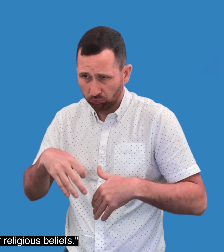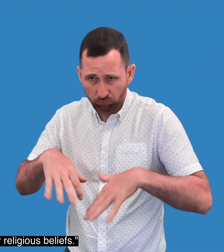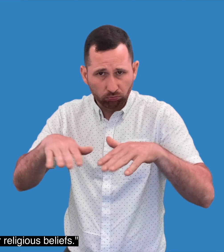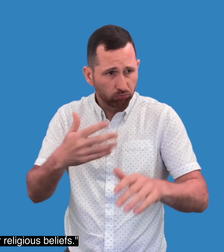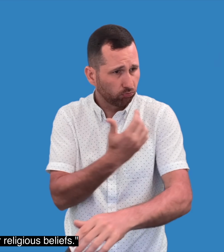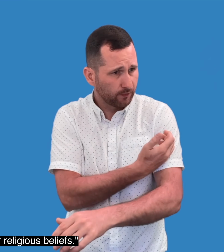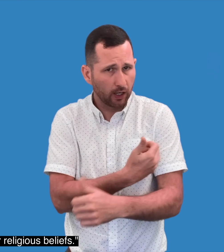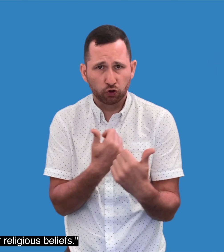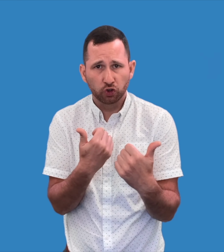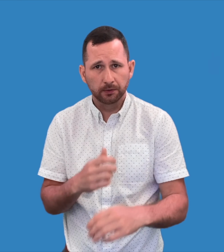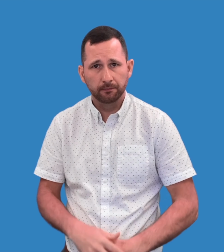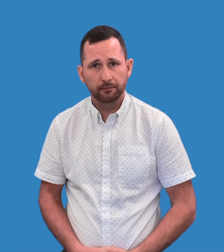religious beliefs.